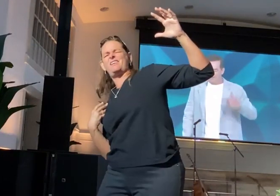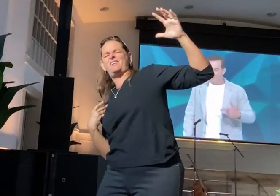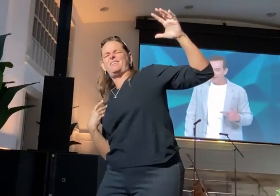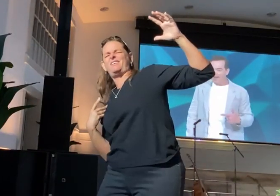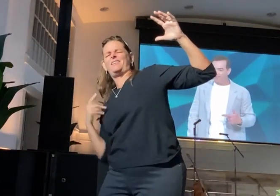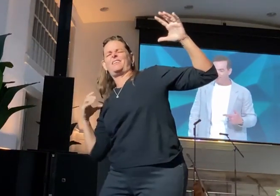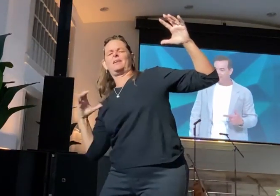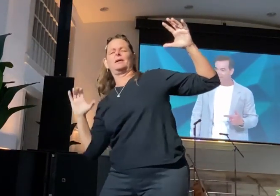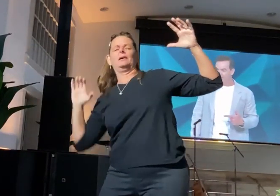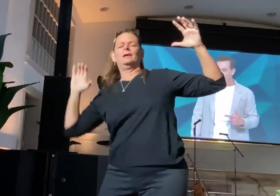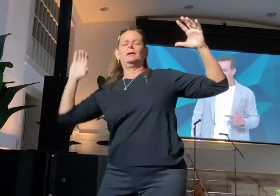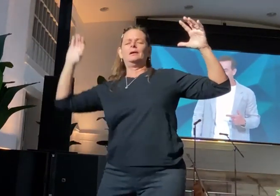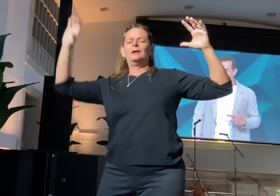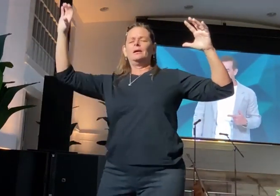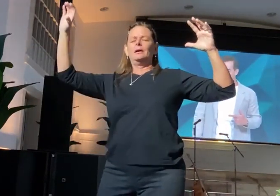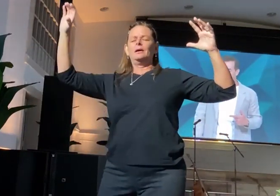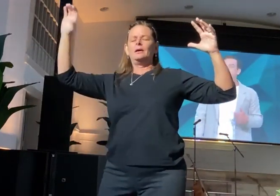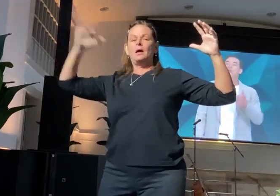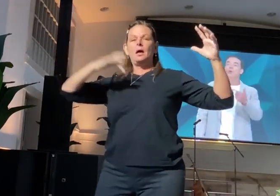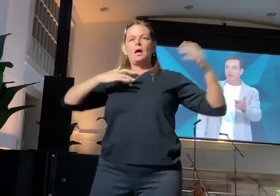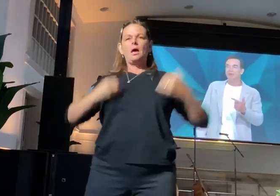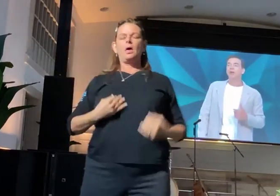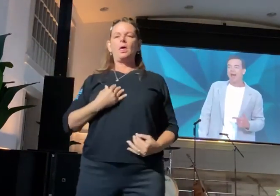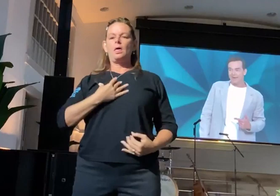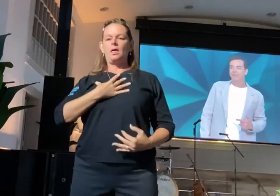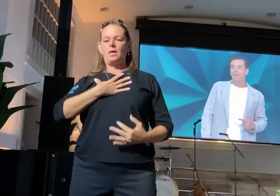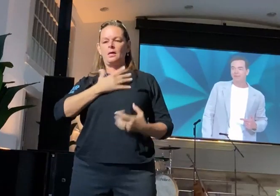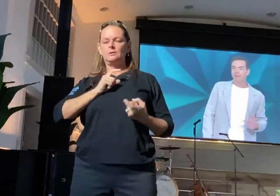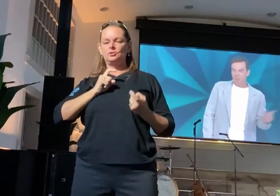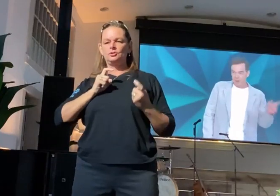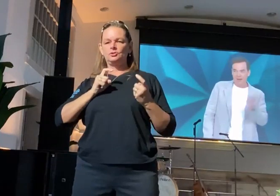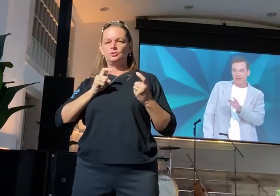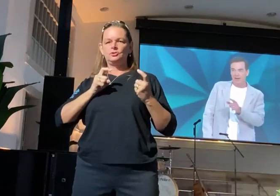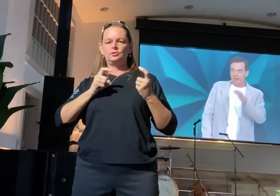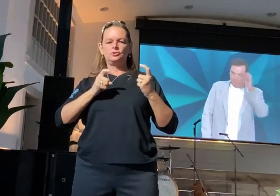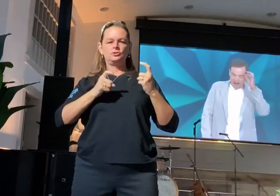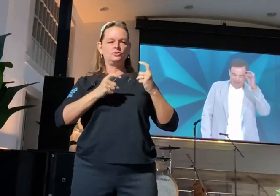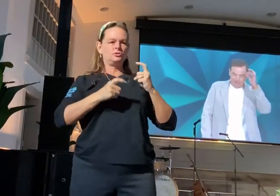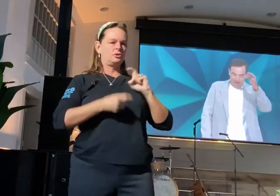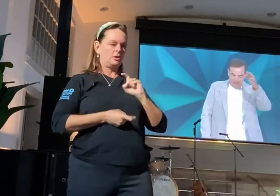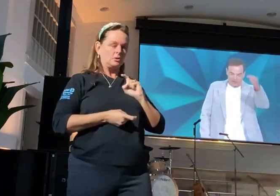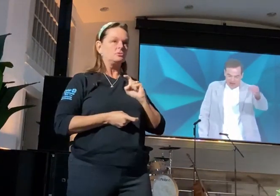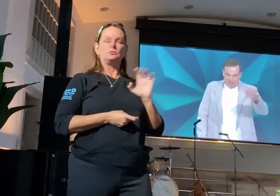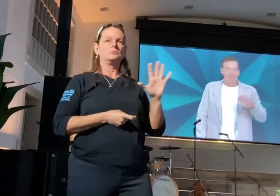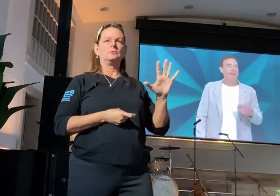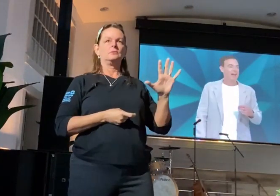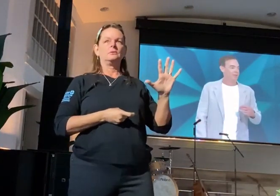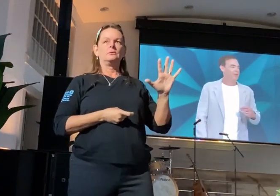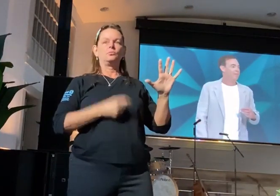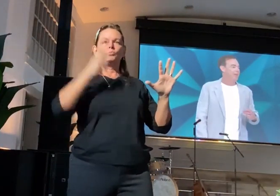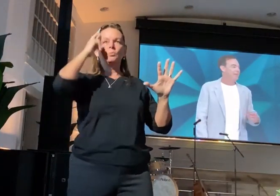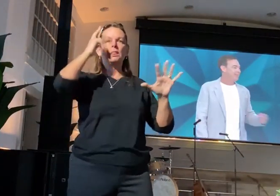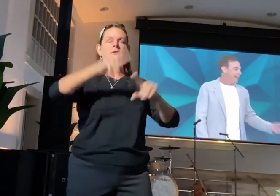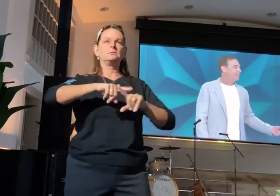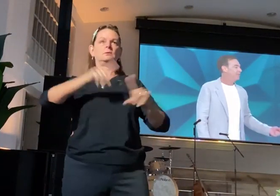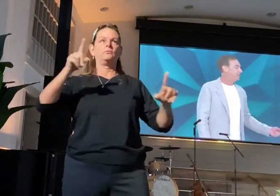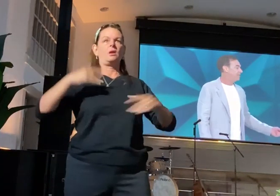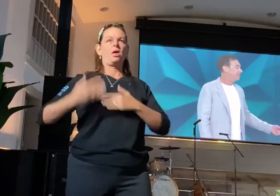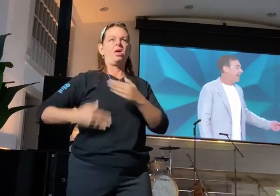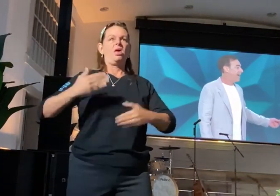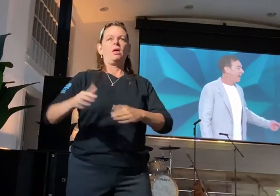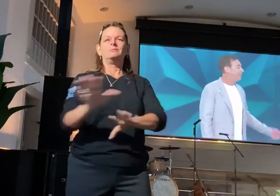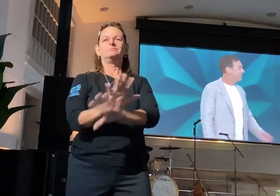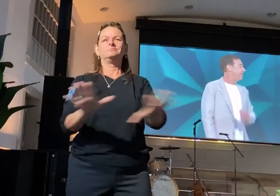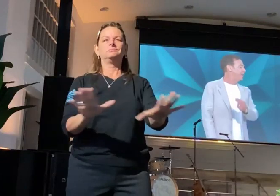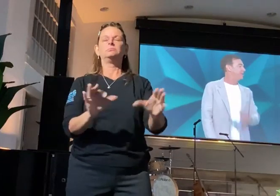changes the way I live my life. When you live your life this week mindful of the sacrifice and the death